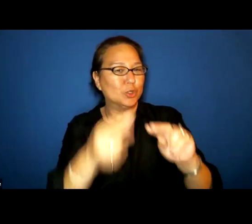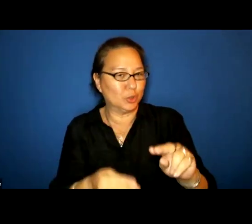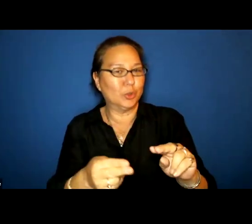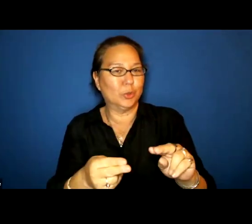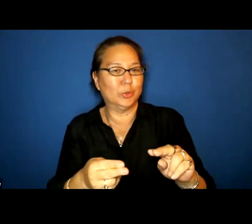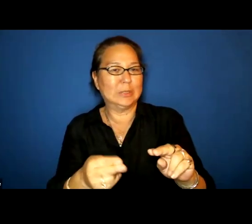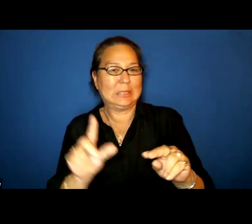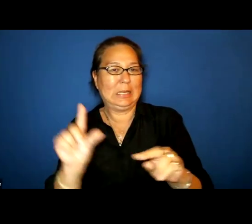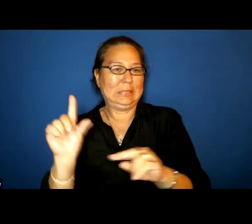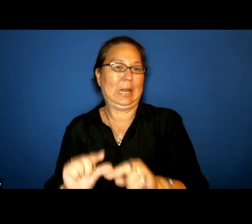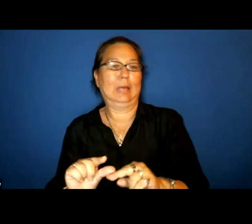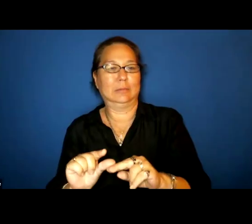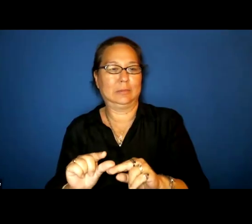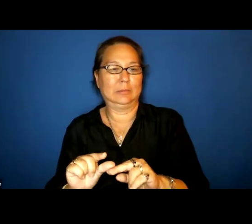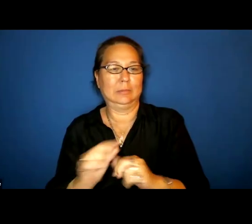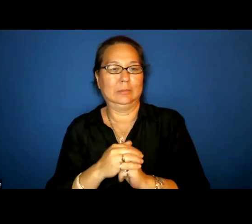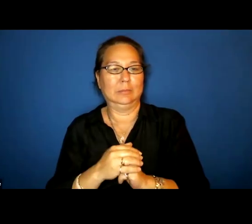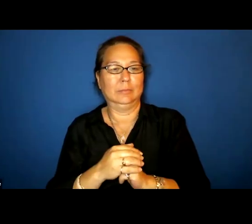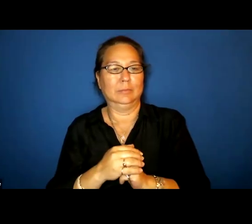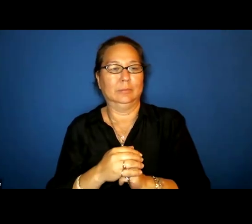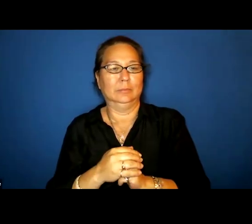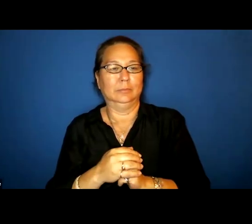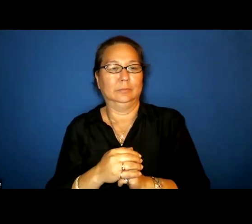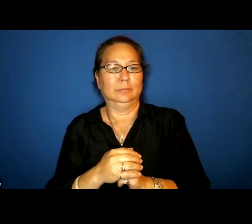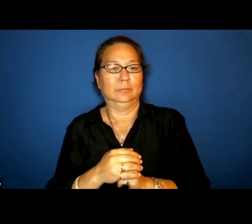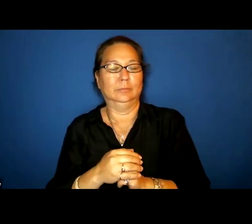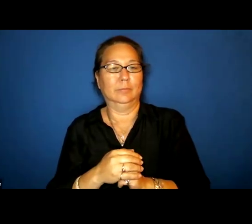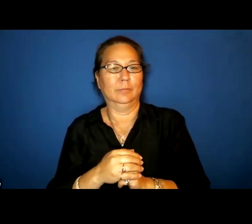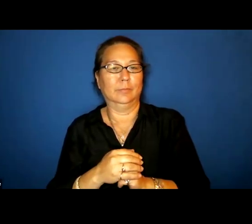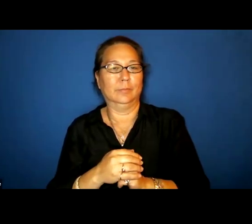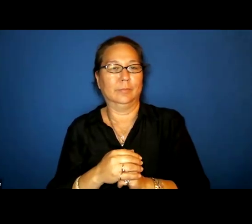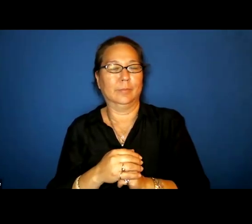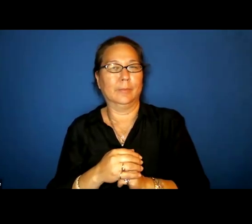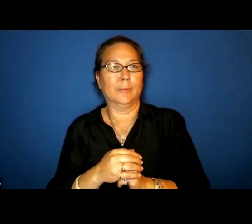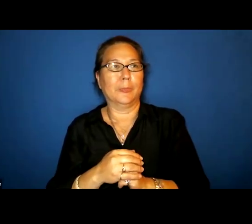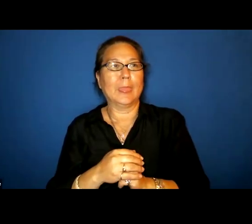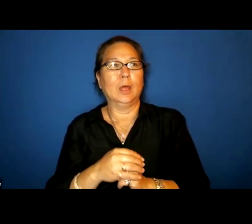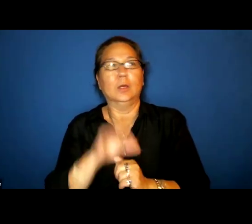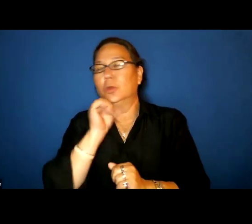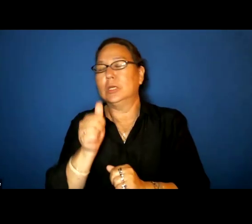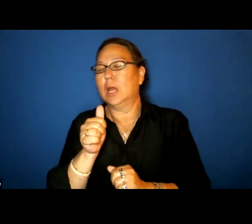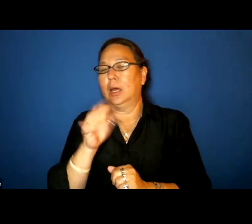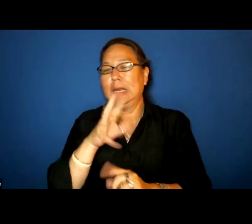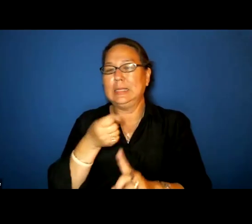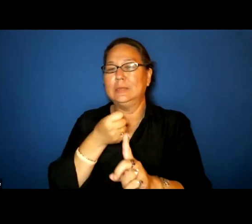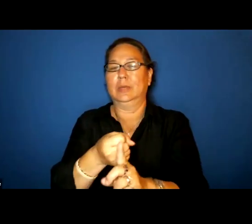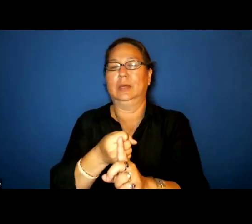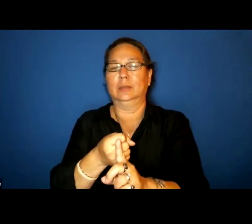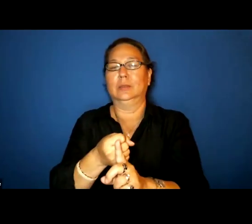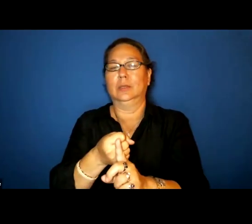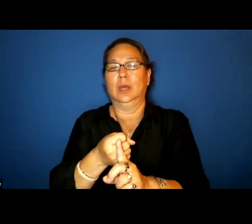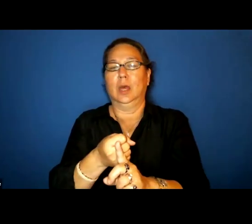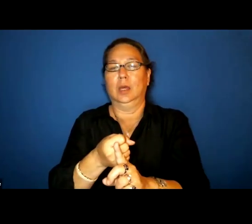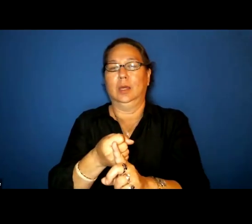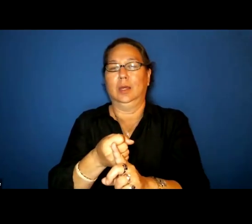but they are not as impactful as I think, to Ms. Garrett's point, maybe the original intent of them